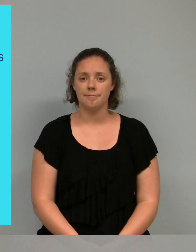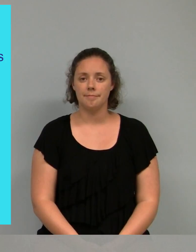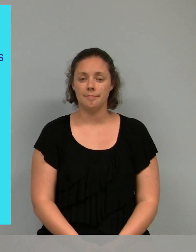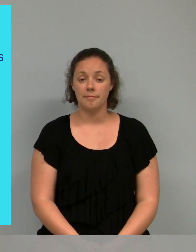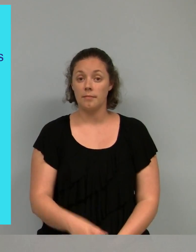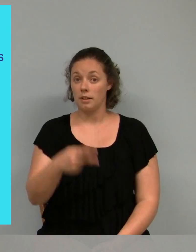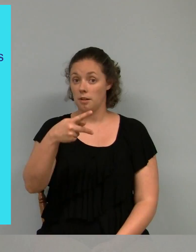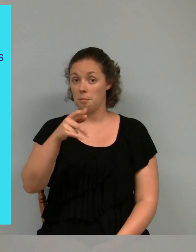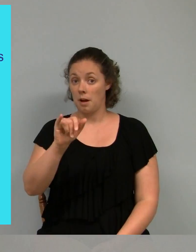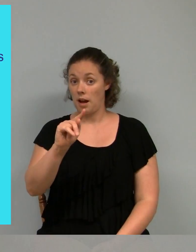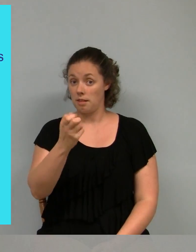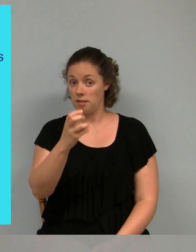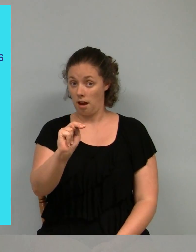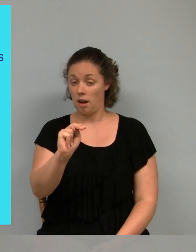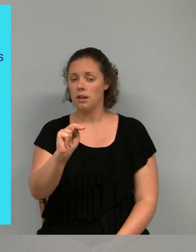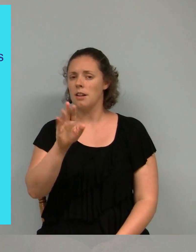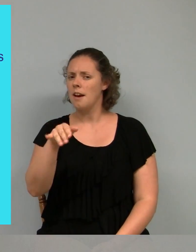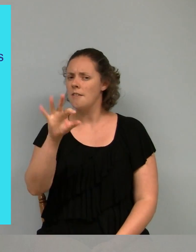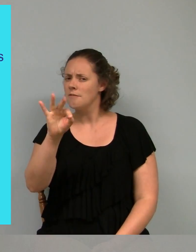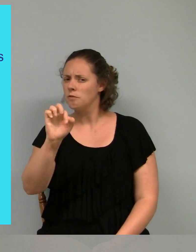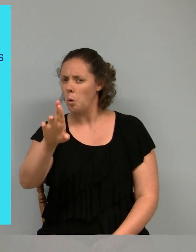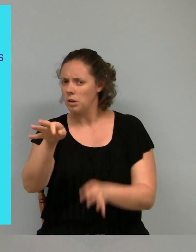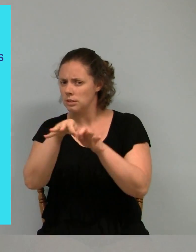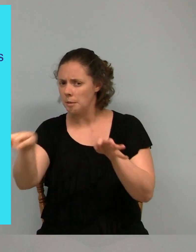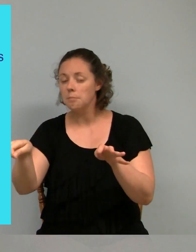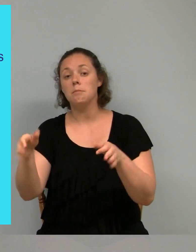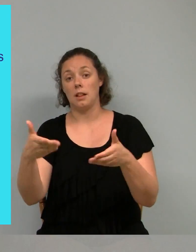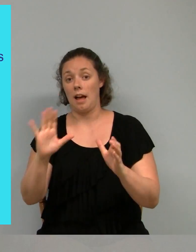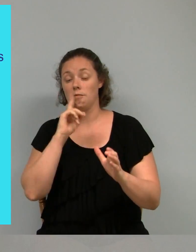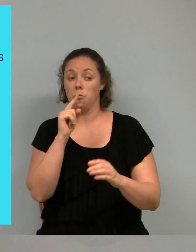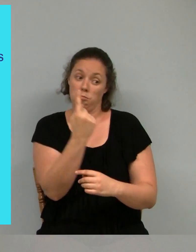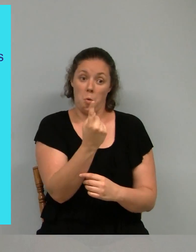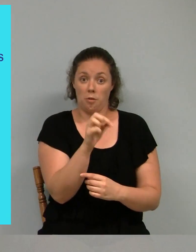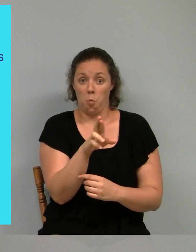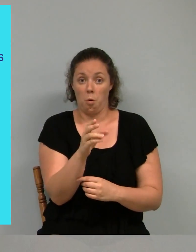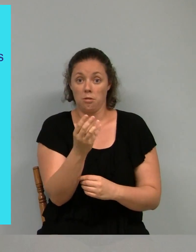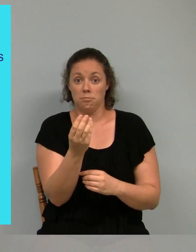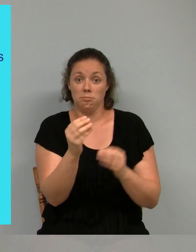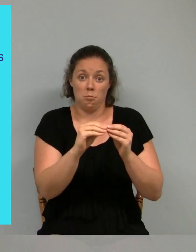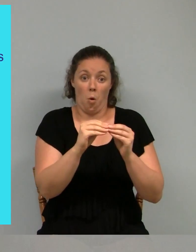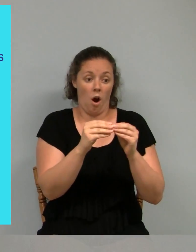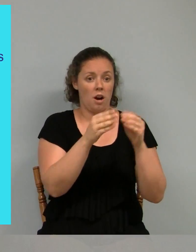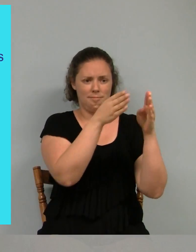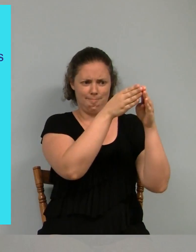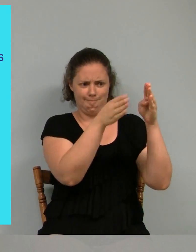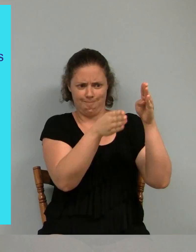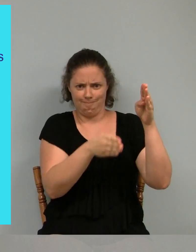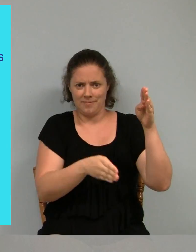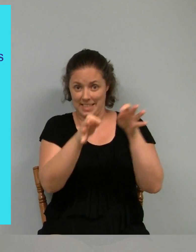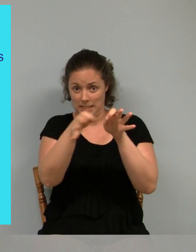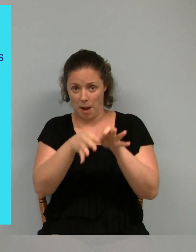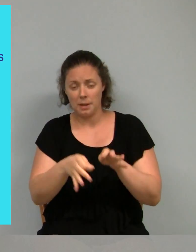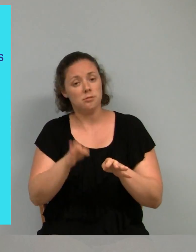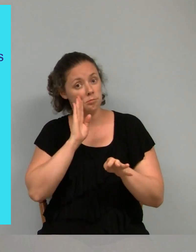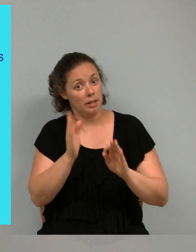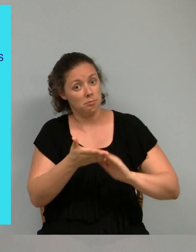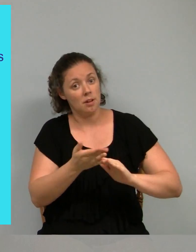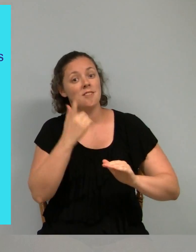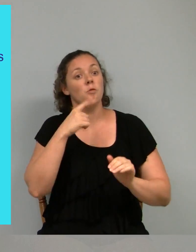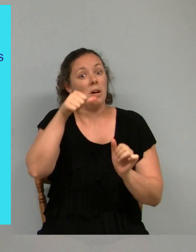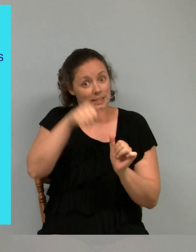The Python for statement allows for one or more indented statements to be executed for